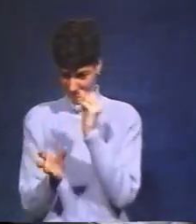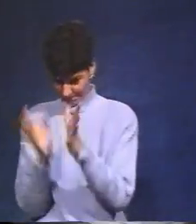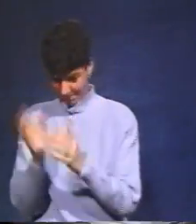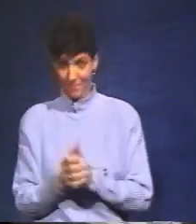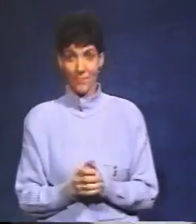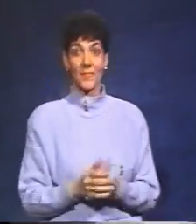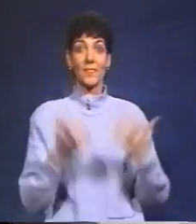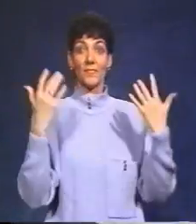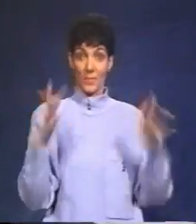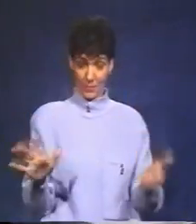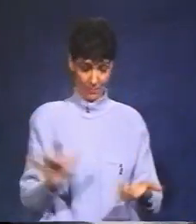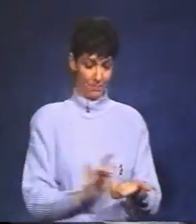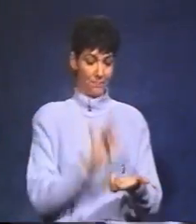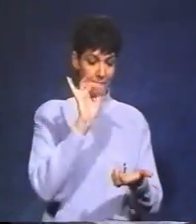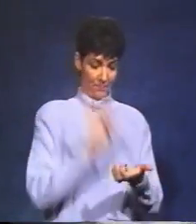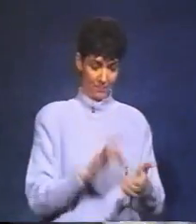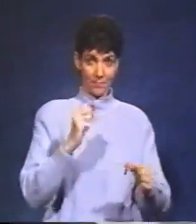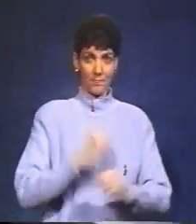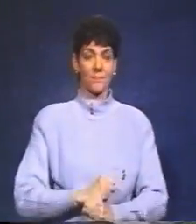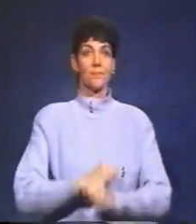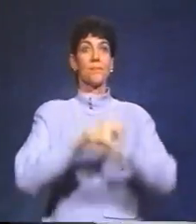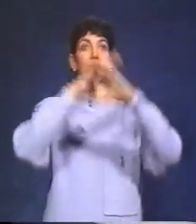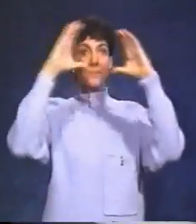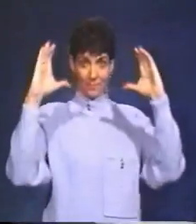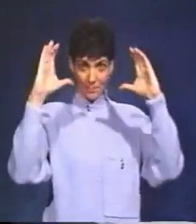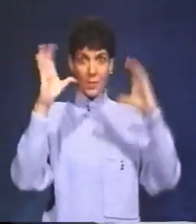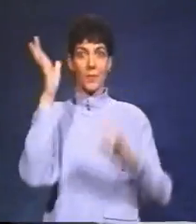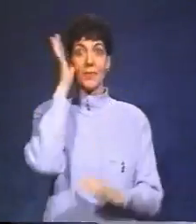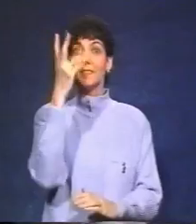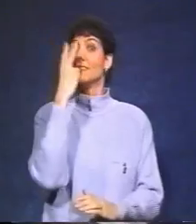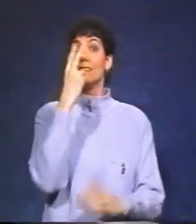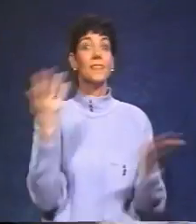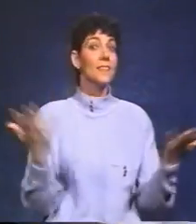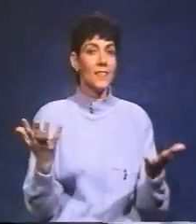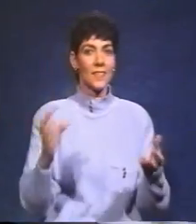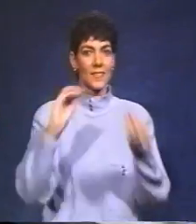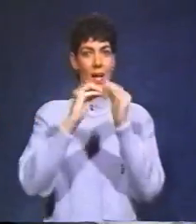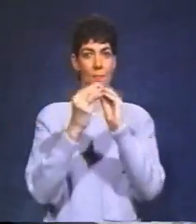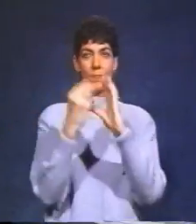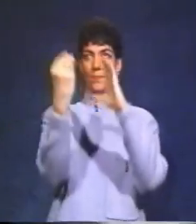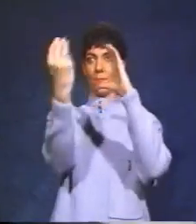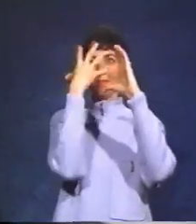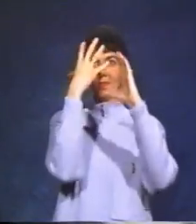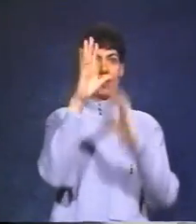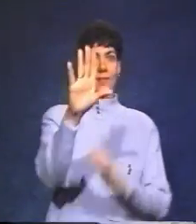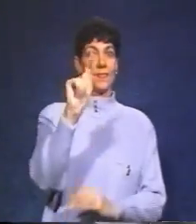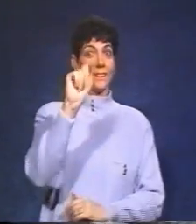Try to remember the whole sentence. Then, sign it.